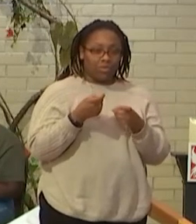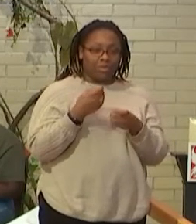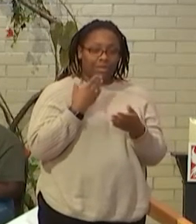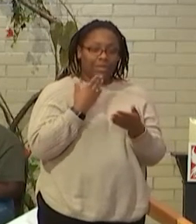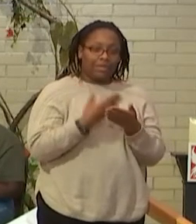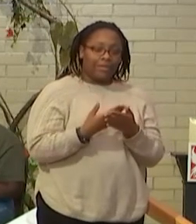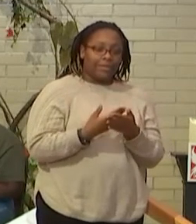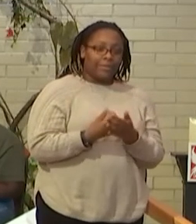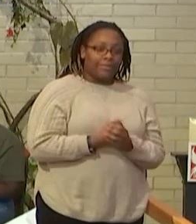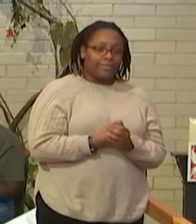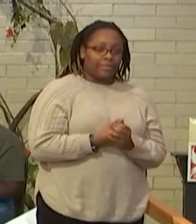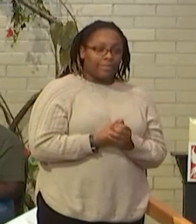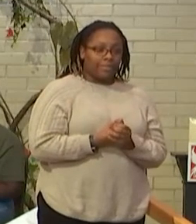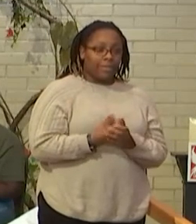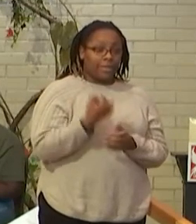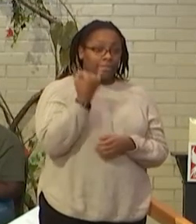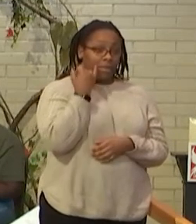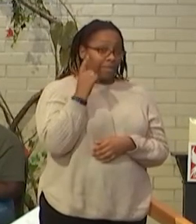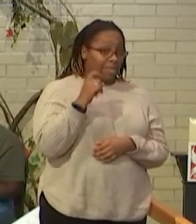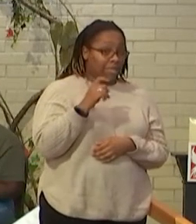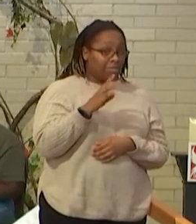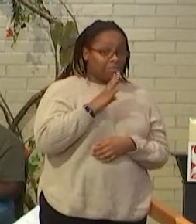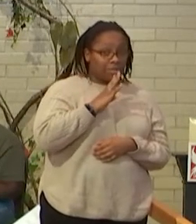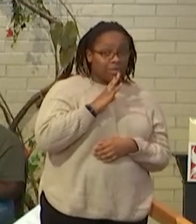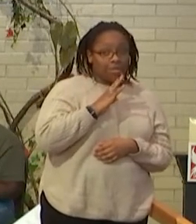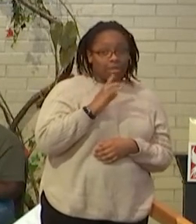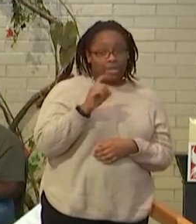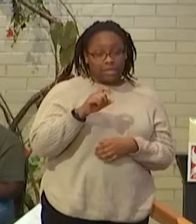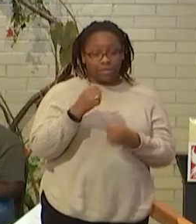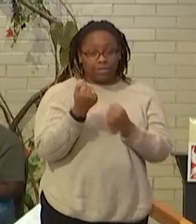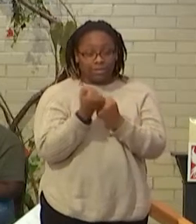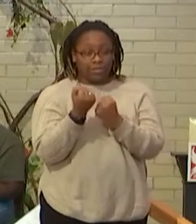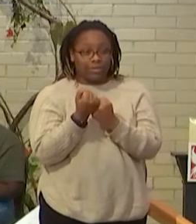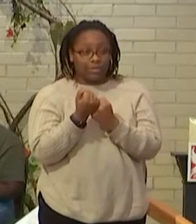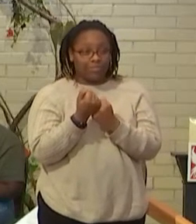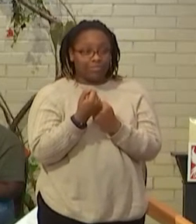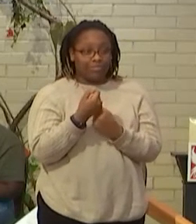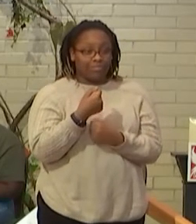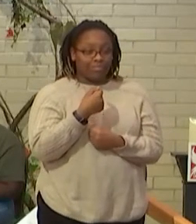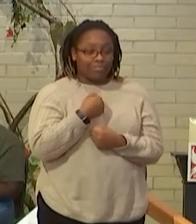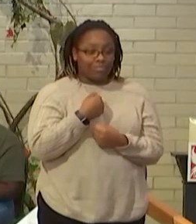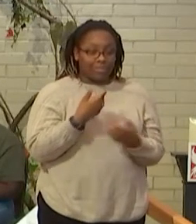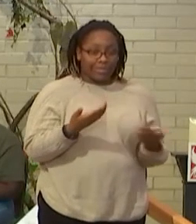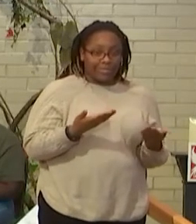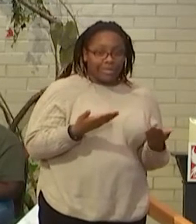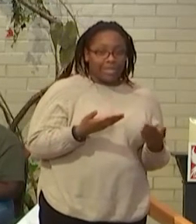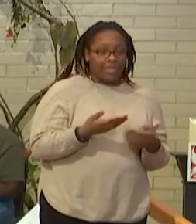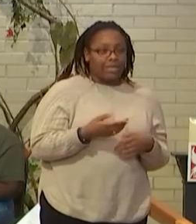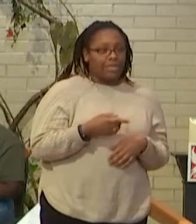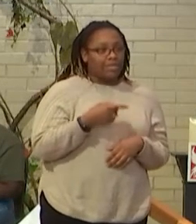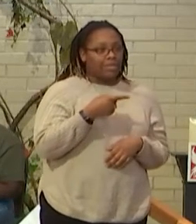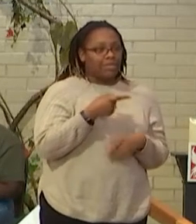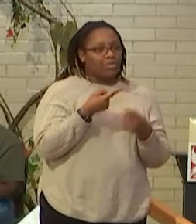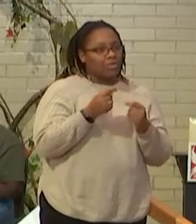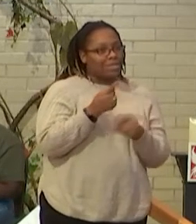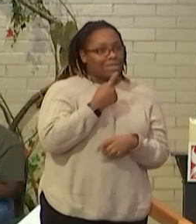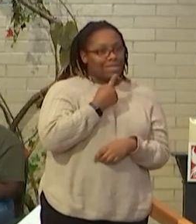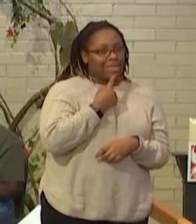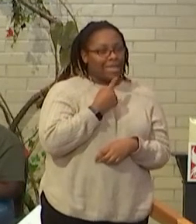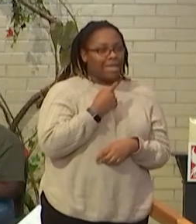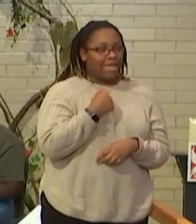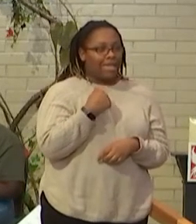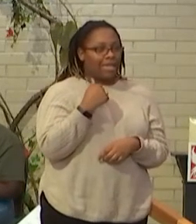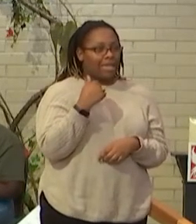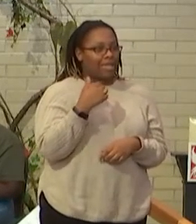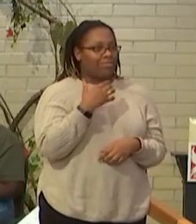but if you need to talk about it, if you need some support, you know, I'm here. That's what he was trying to say, and that's what I wish he would